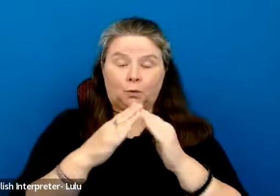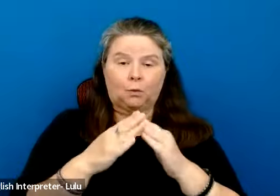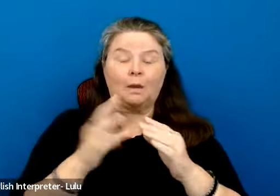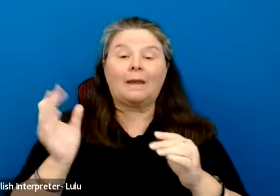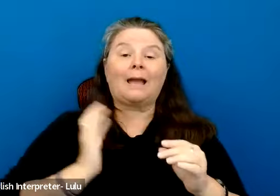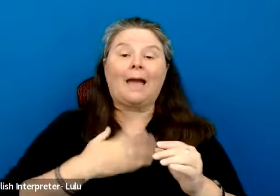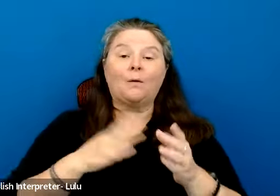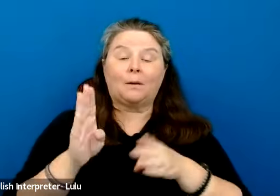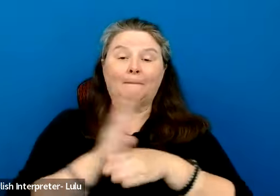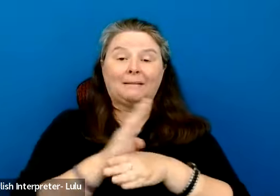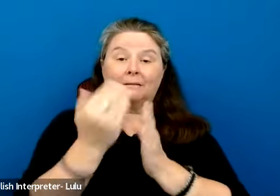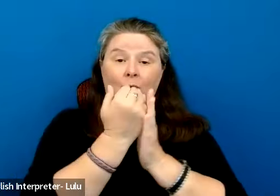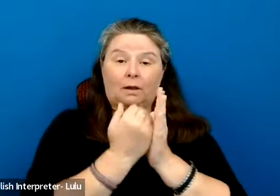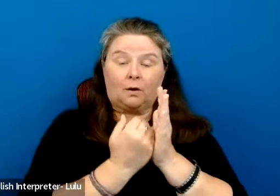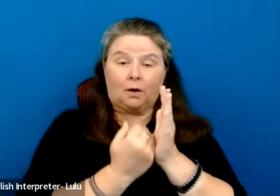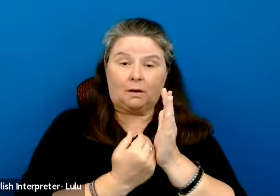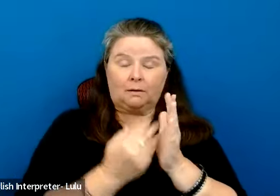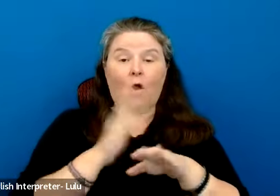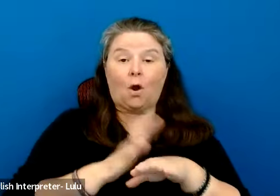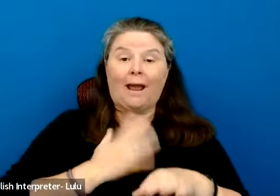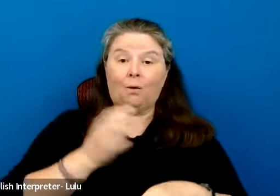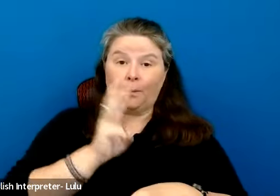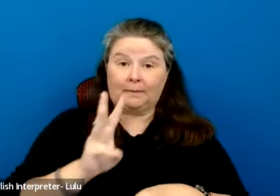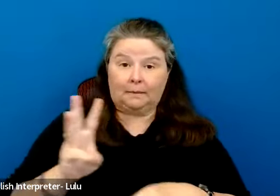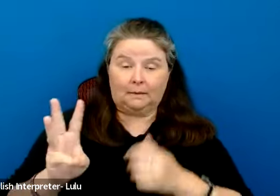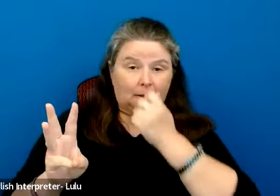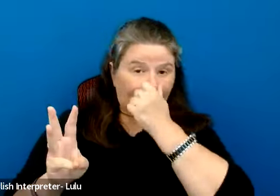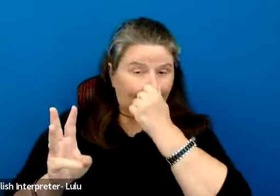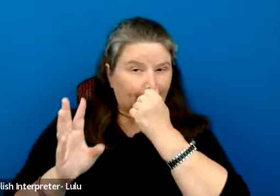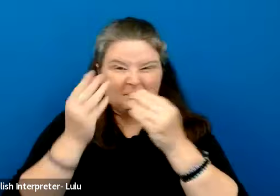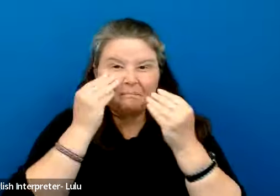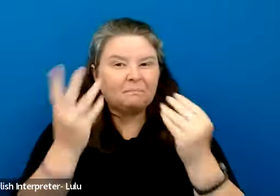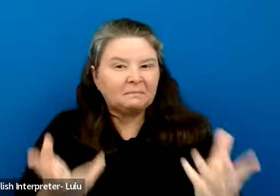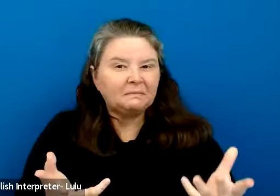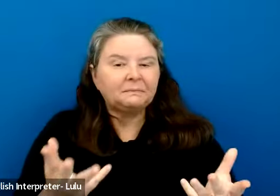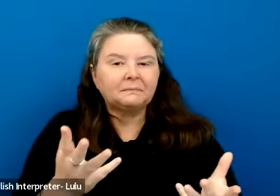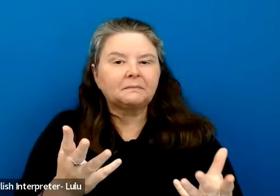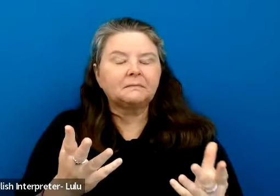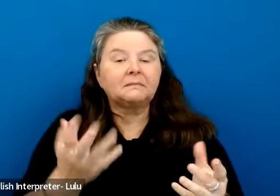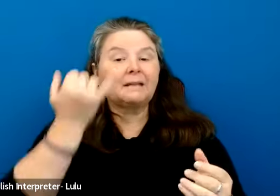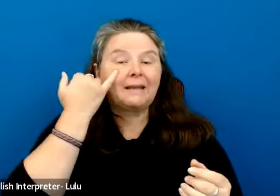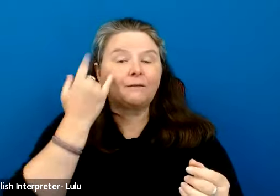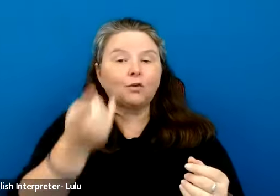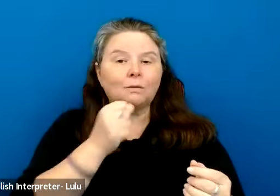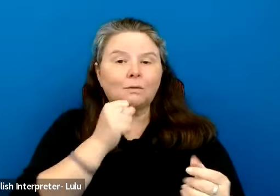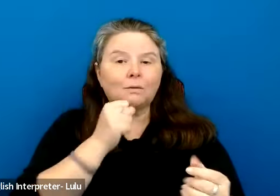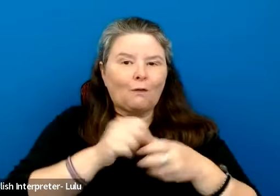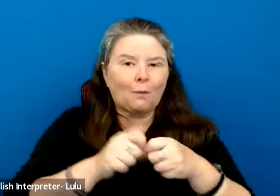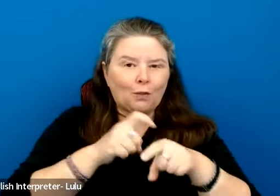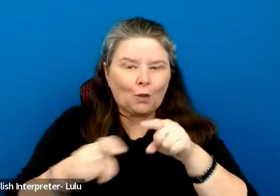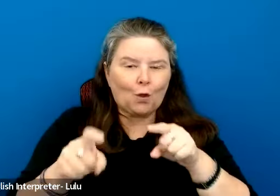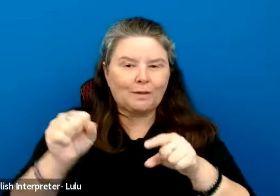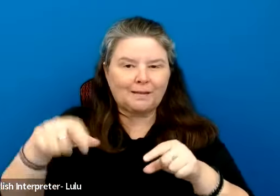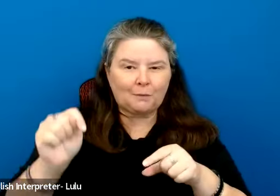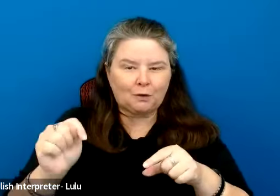our business directory is on our website. And just wanted to let you guys know, in the event that you weren't part of our call in